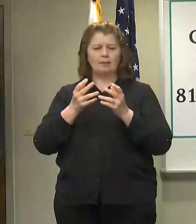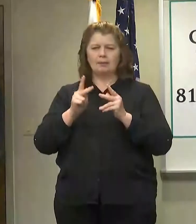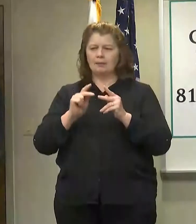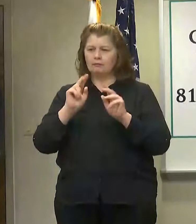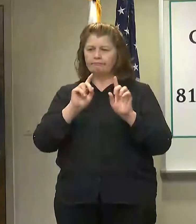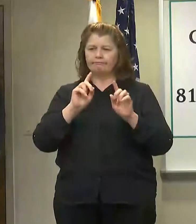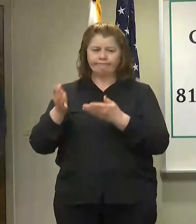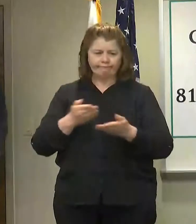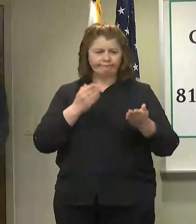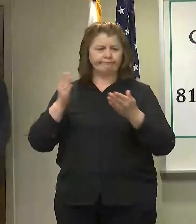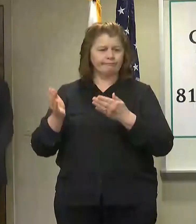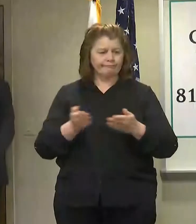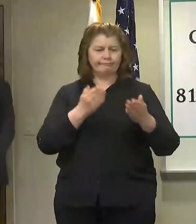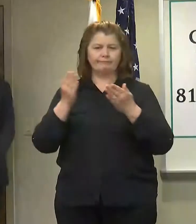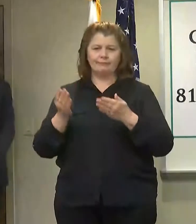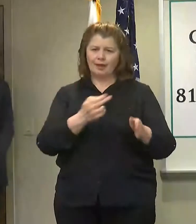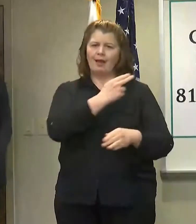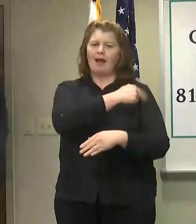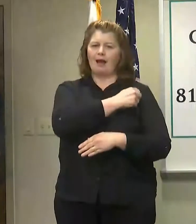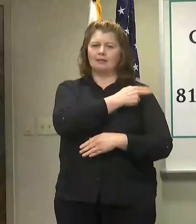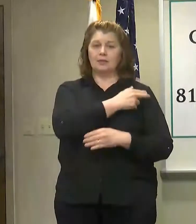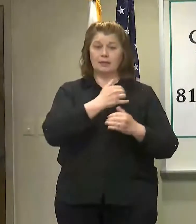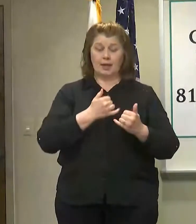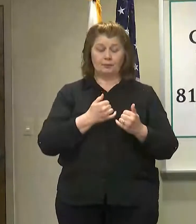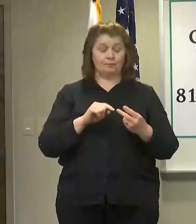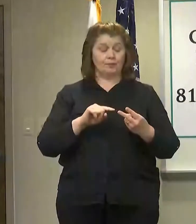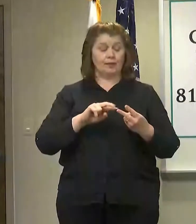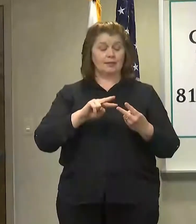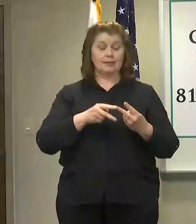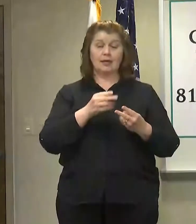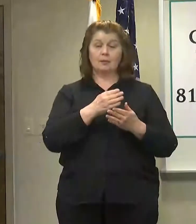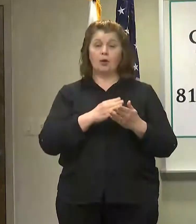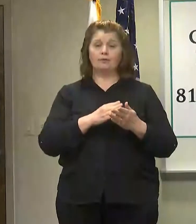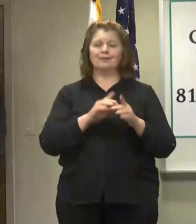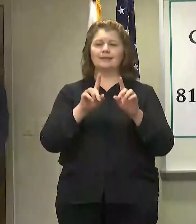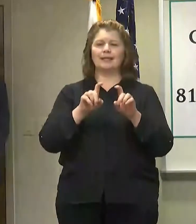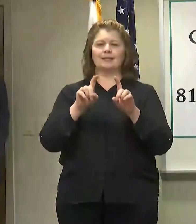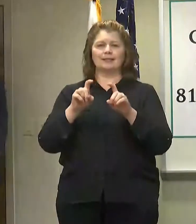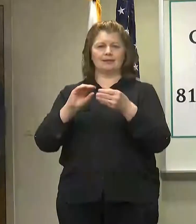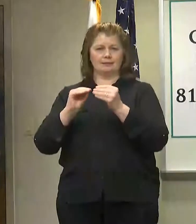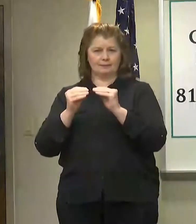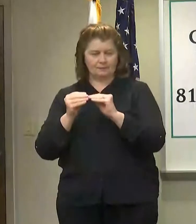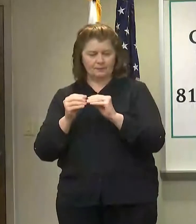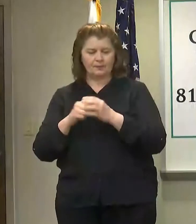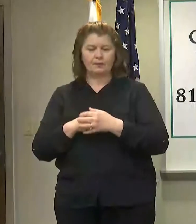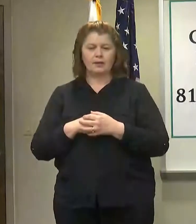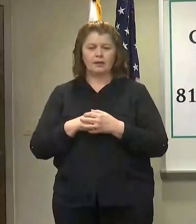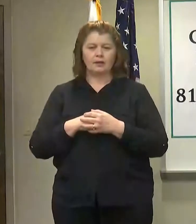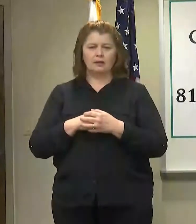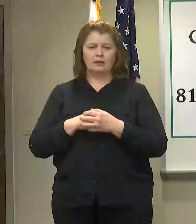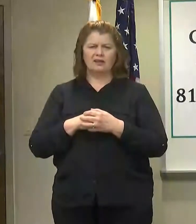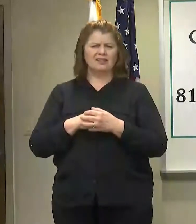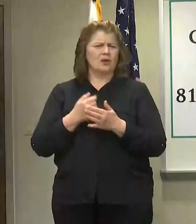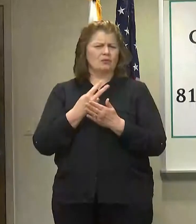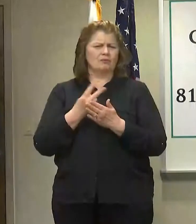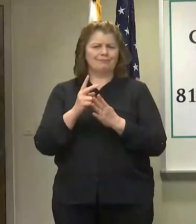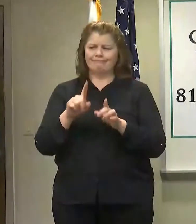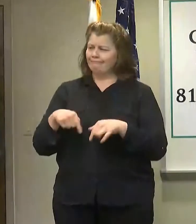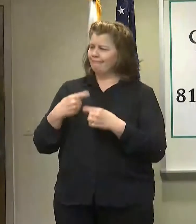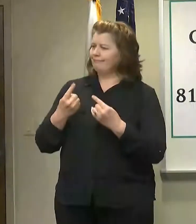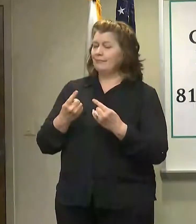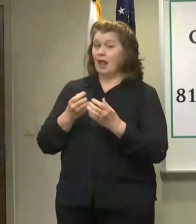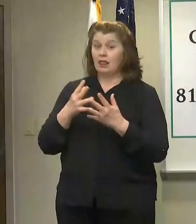to hospital data is like. The second key component is the testing data. We've spent a lot of time over the last couple of weeks, and I'll spend some